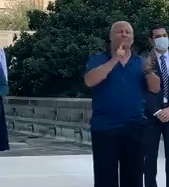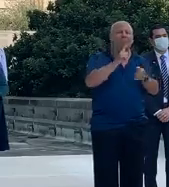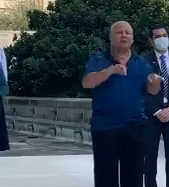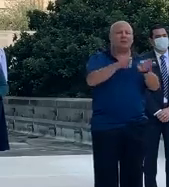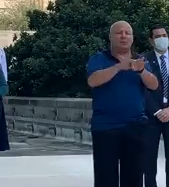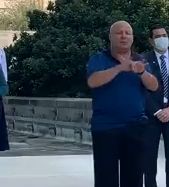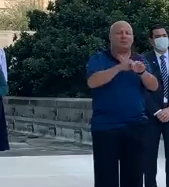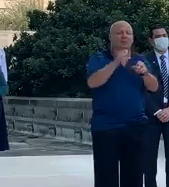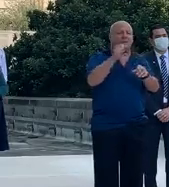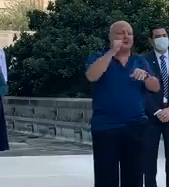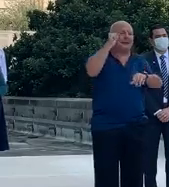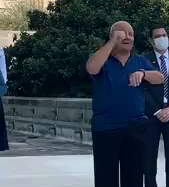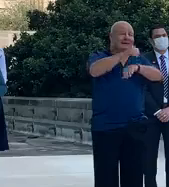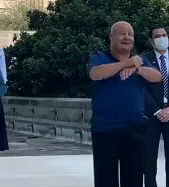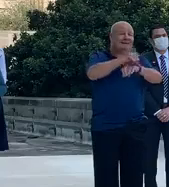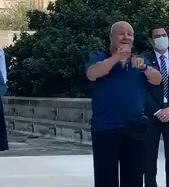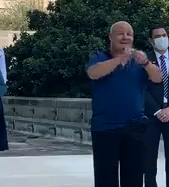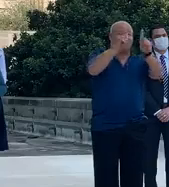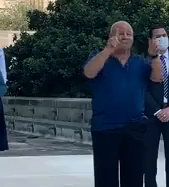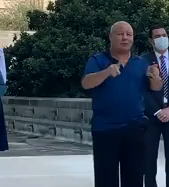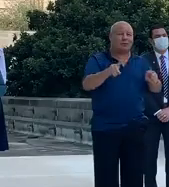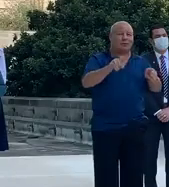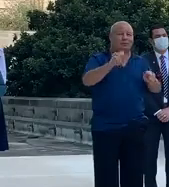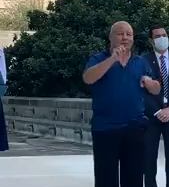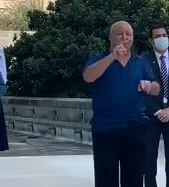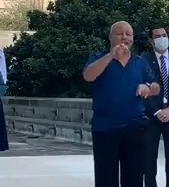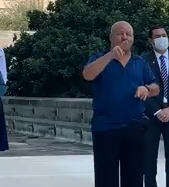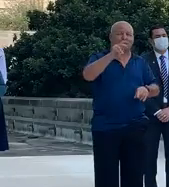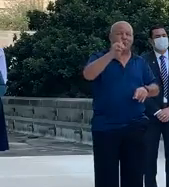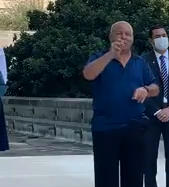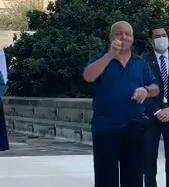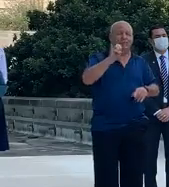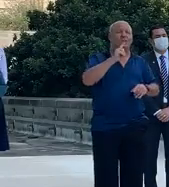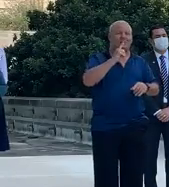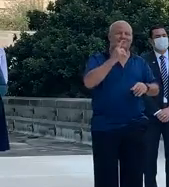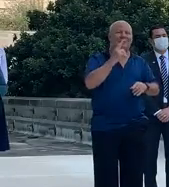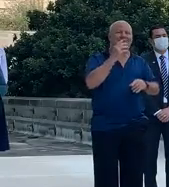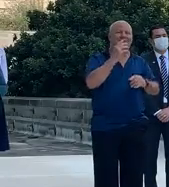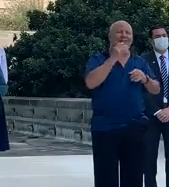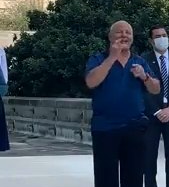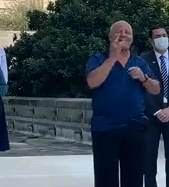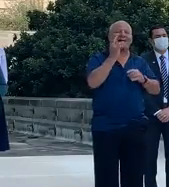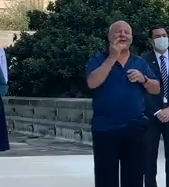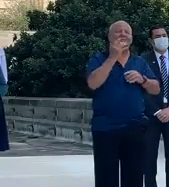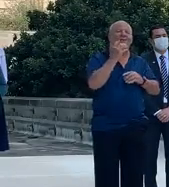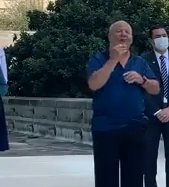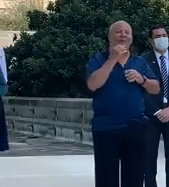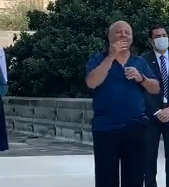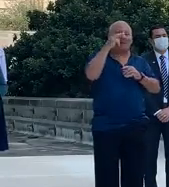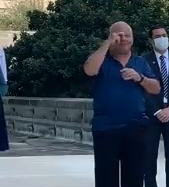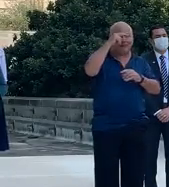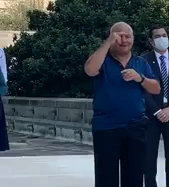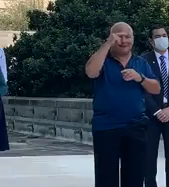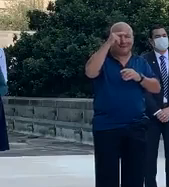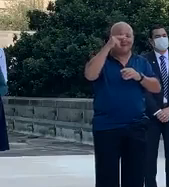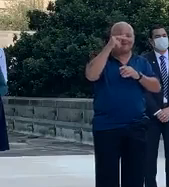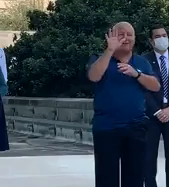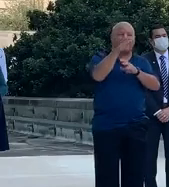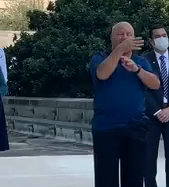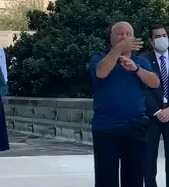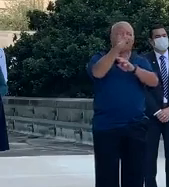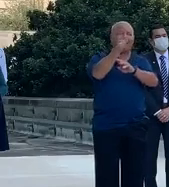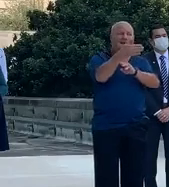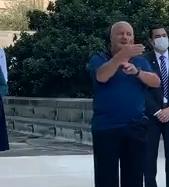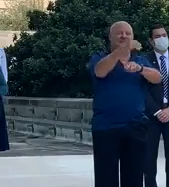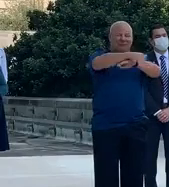night, the Superdome was lit up with the colors of the Mexican flag. And tonight, it's going to be lit up in the colors of our Honduran